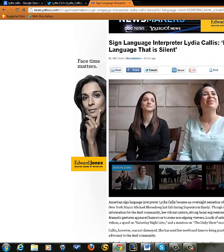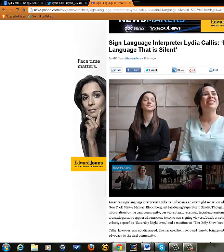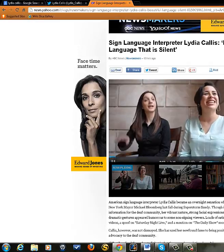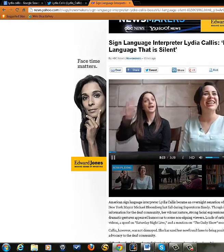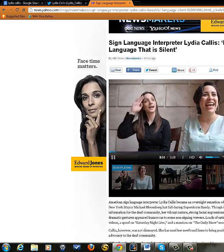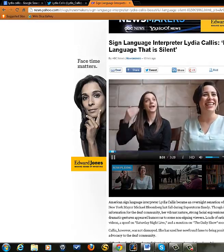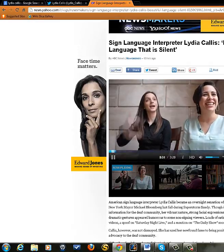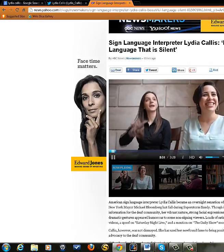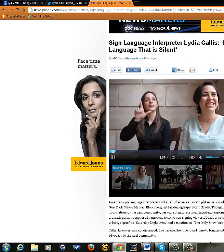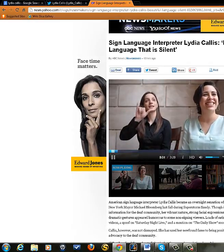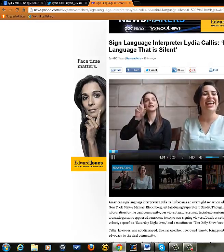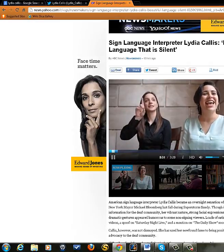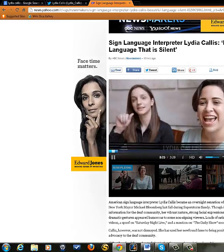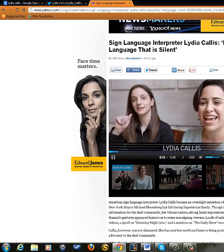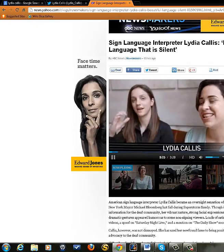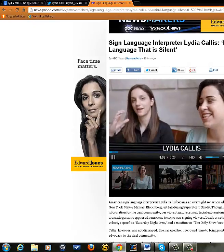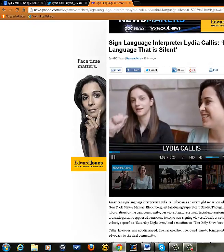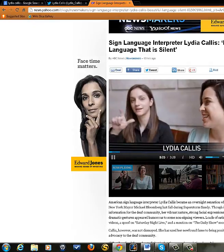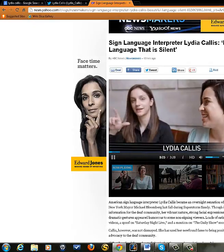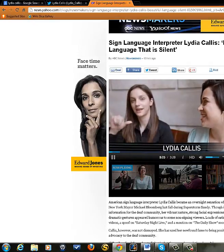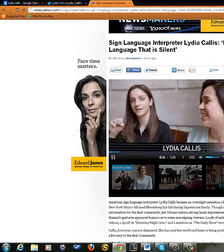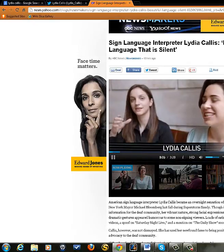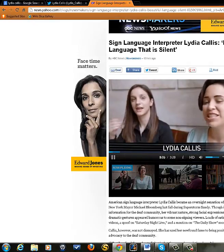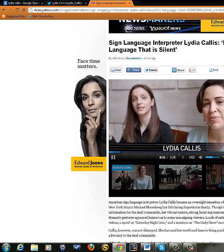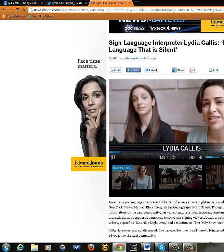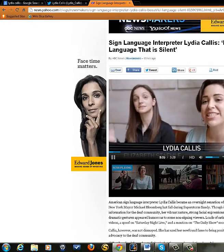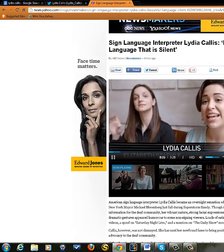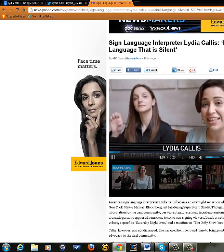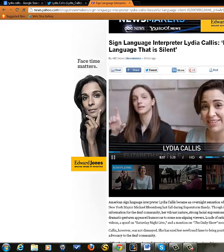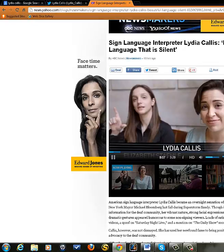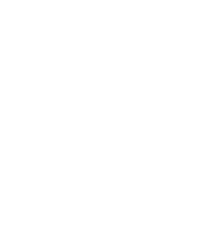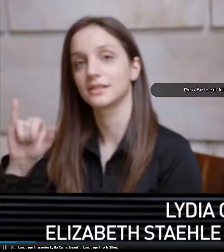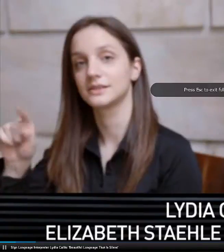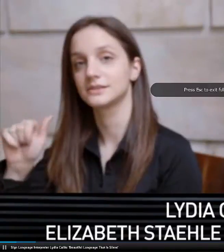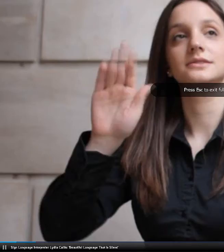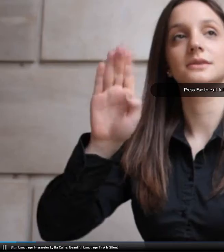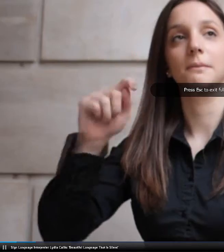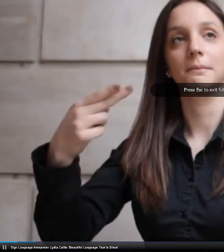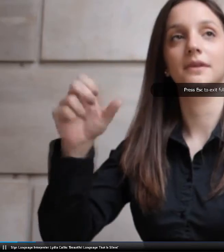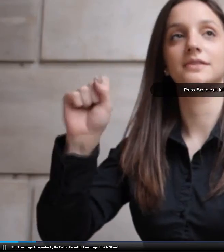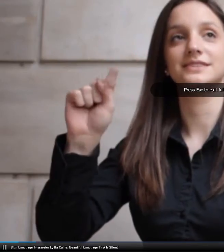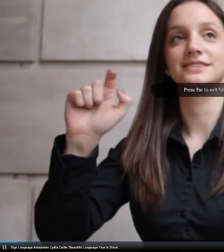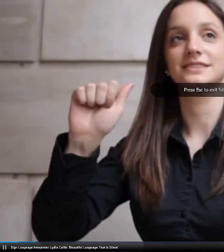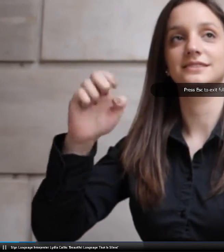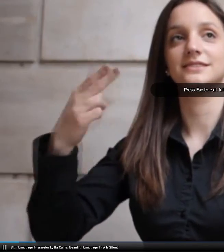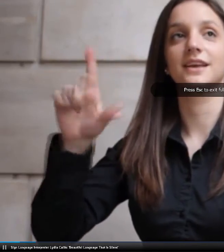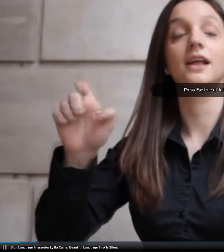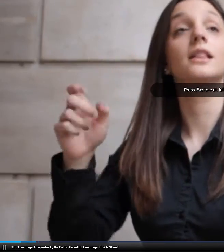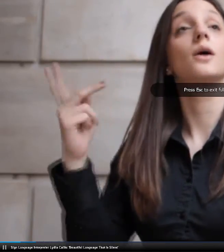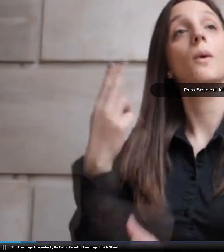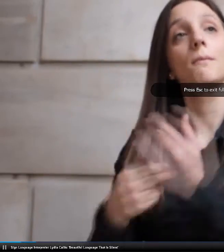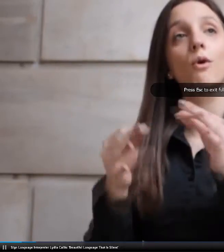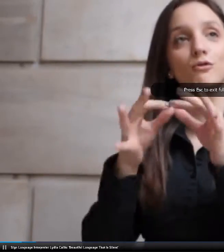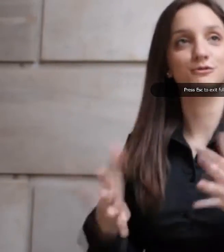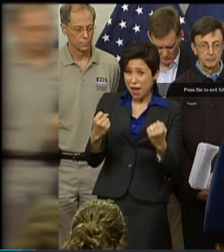My name is Lydia Callis, and this is Elizabeth Staley. Both of us are